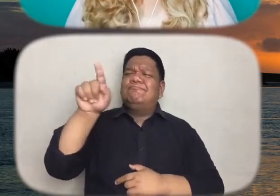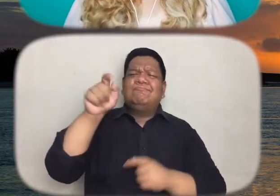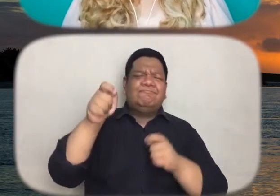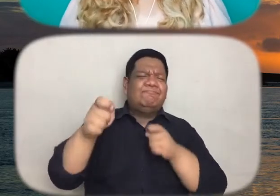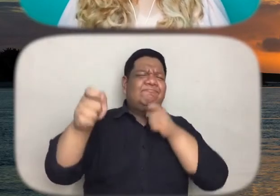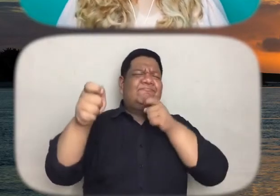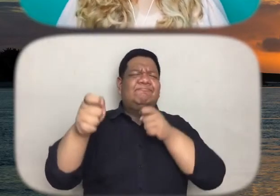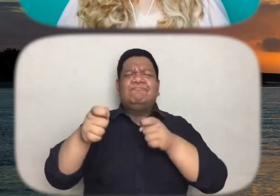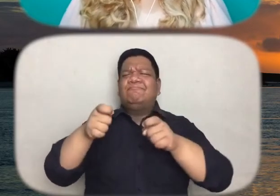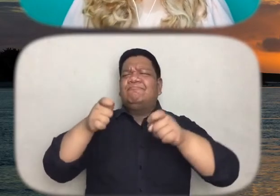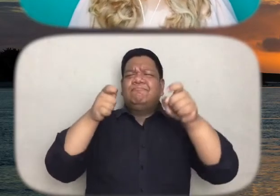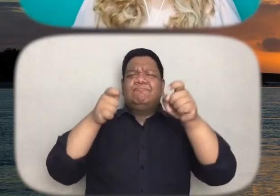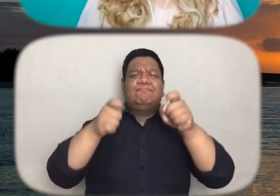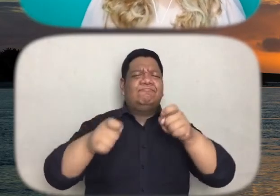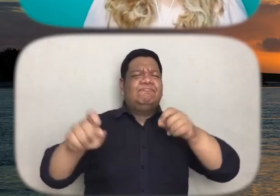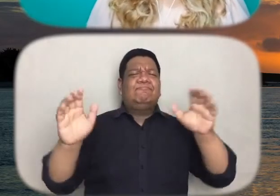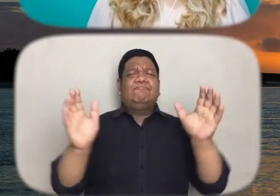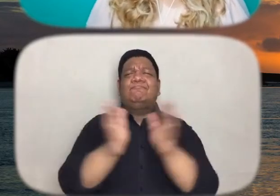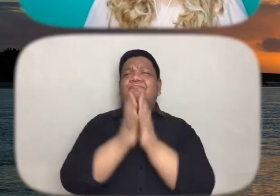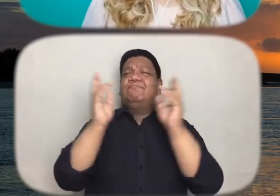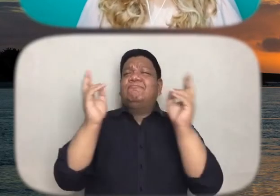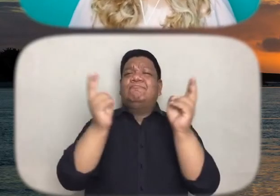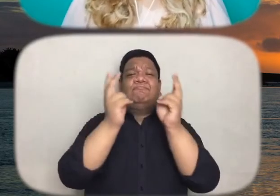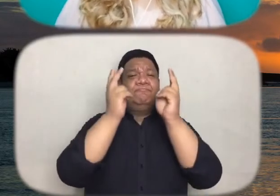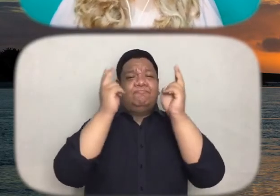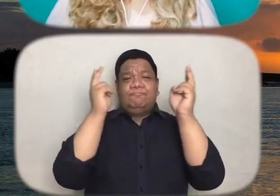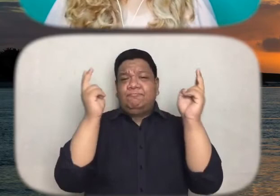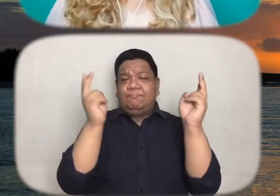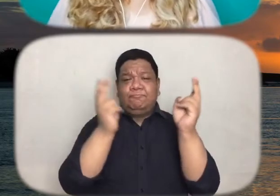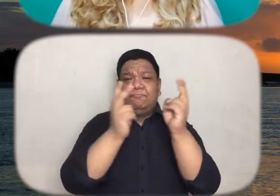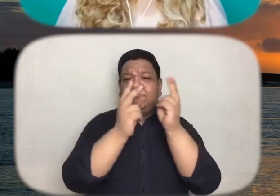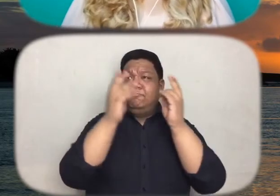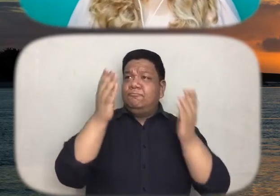Lord, you reign in victory.